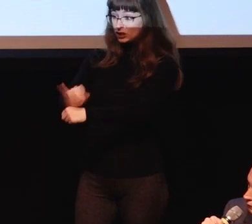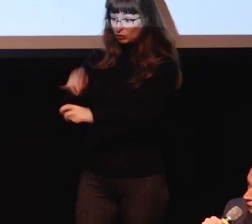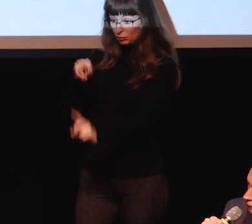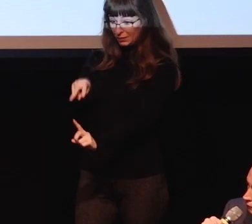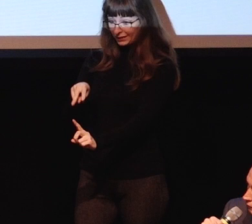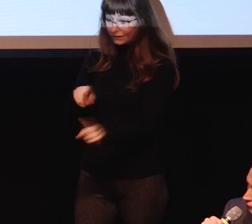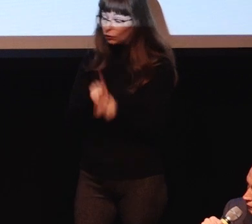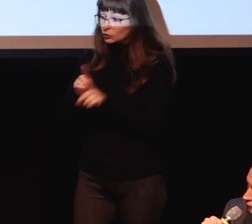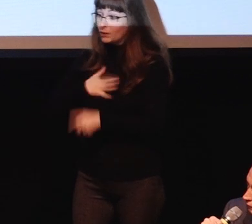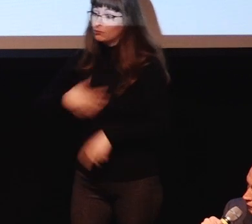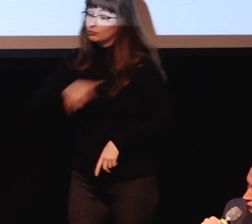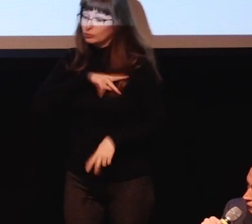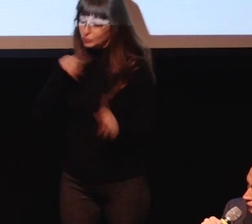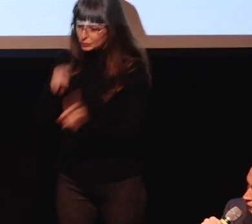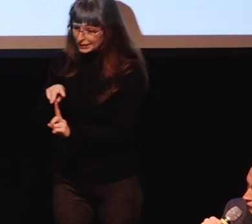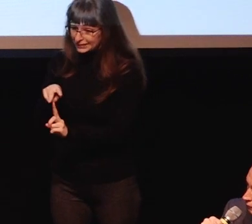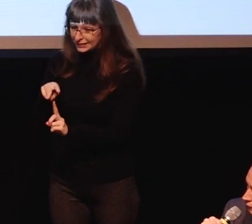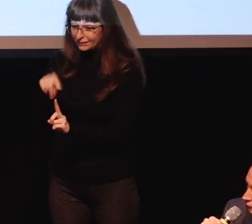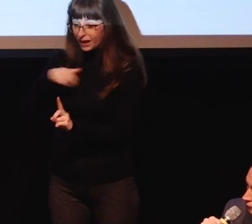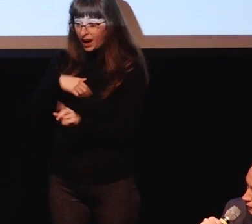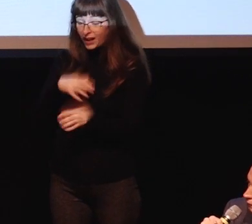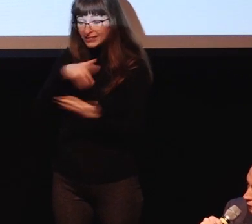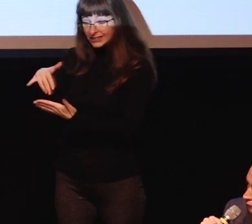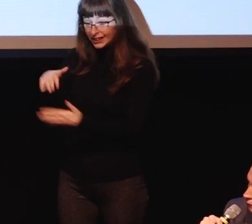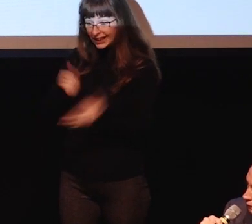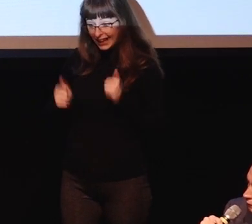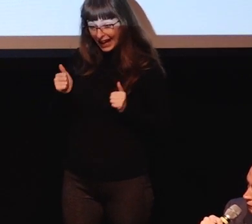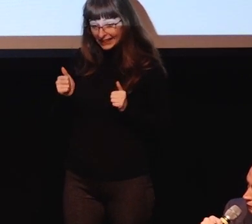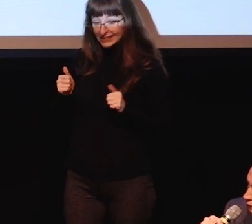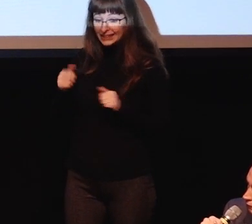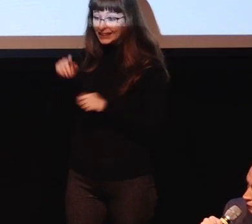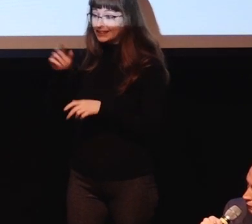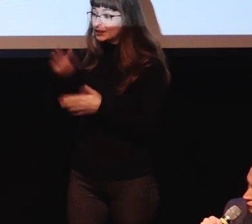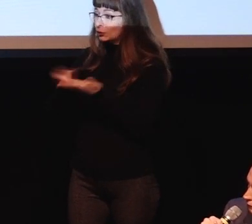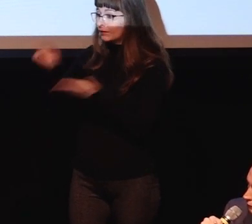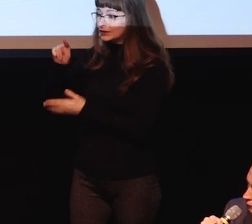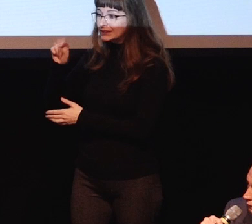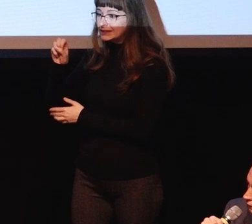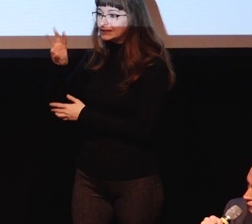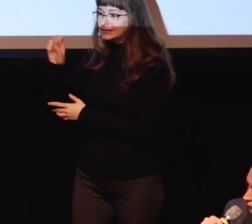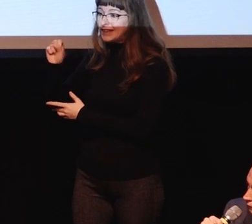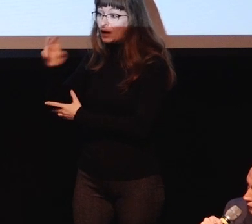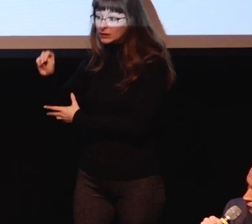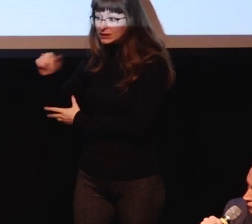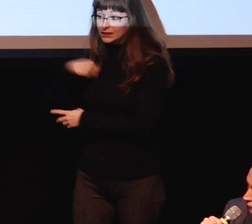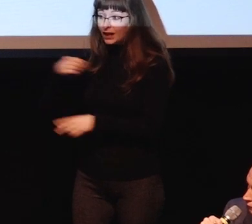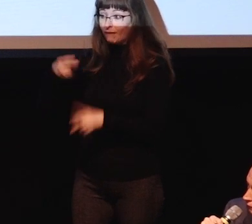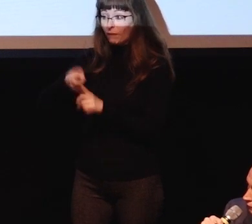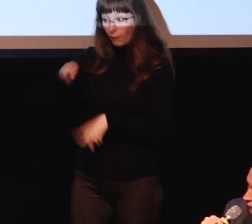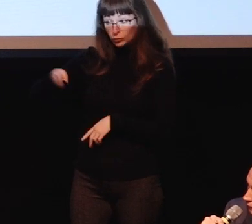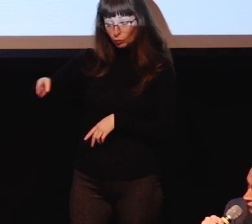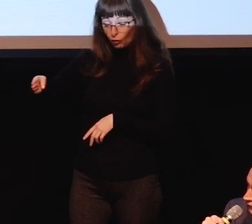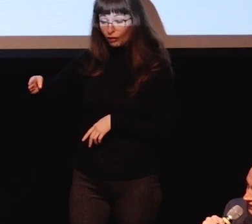I studied acting at Towson University. I'm from Baltimore, and I was a homebody, so I never